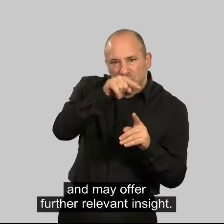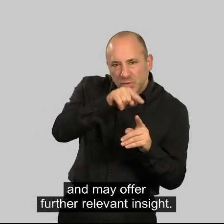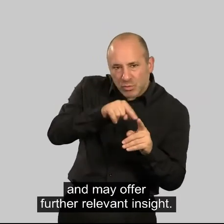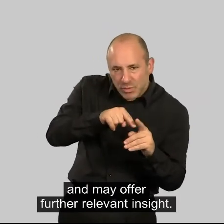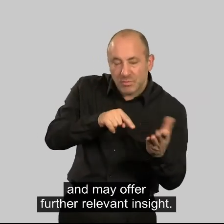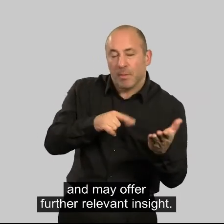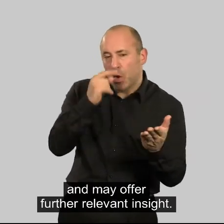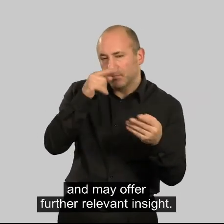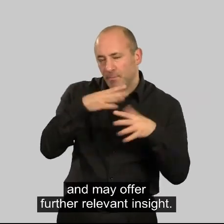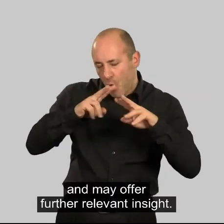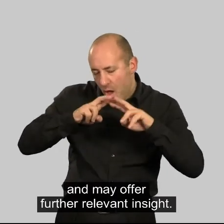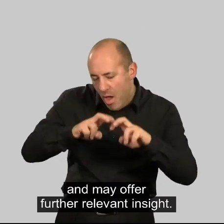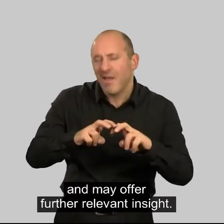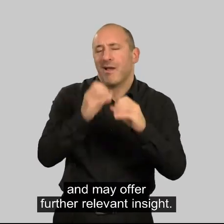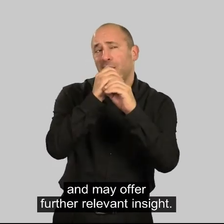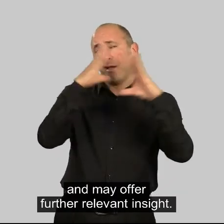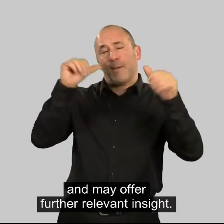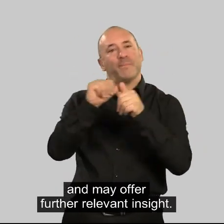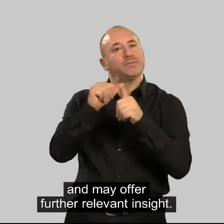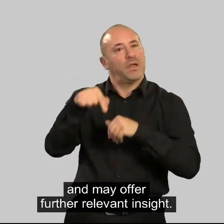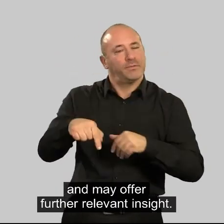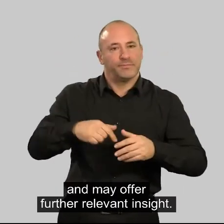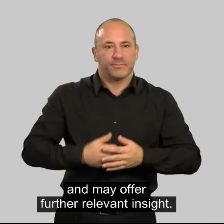relevant insight.